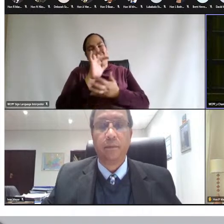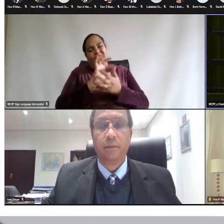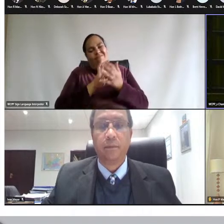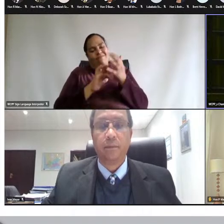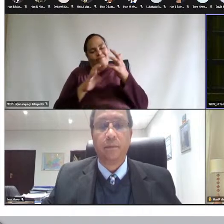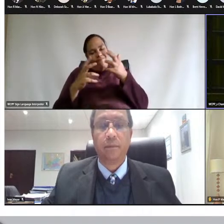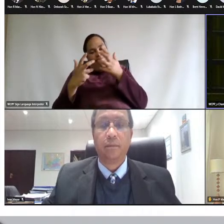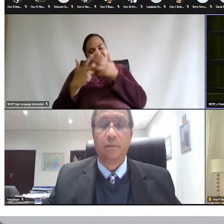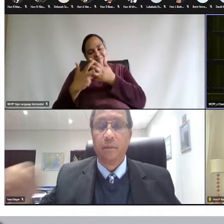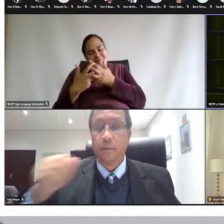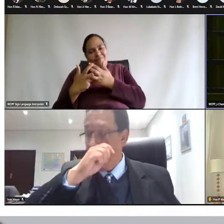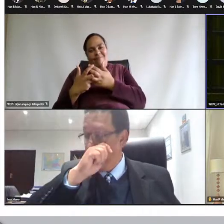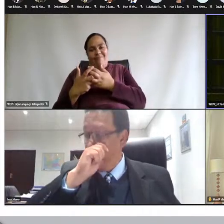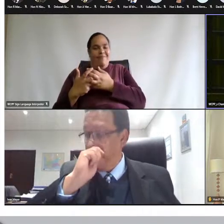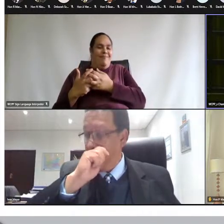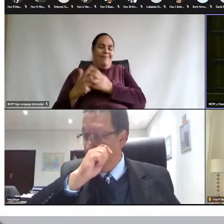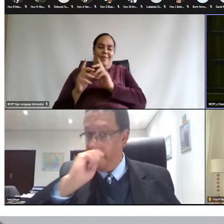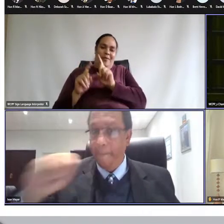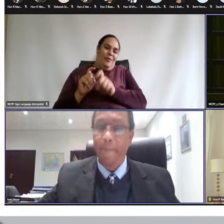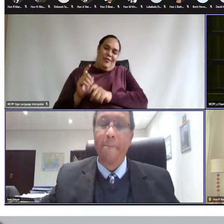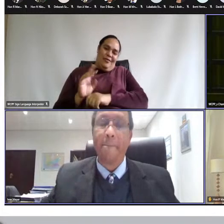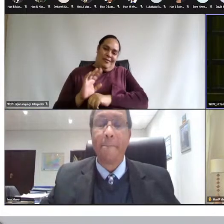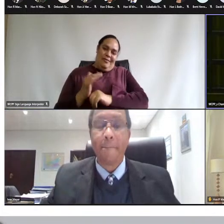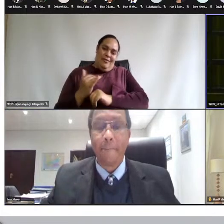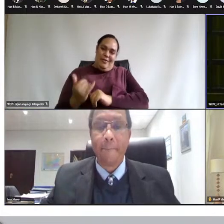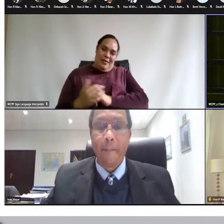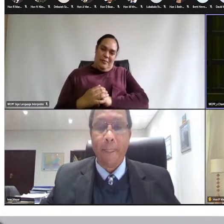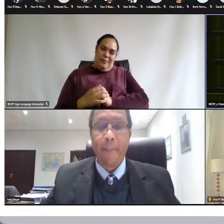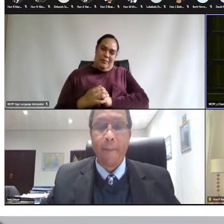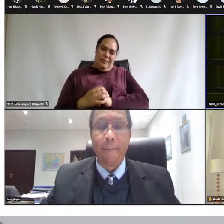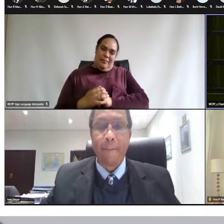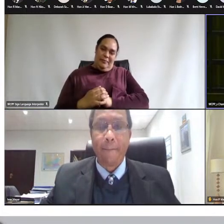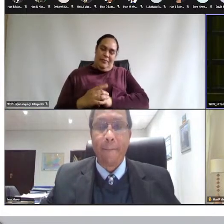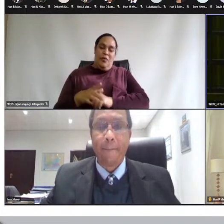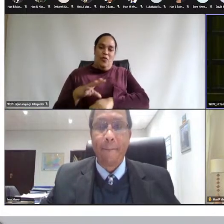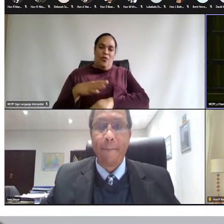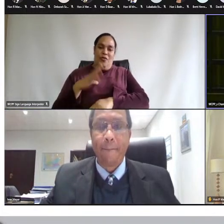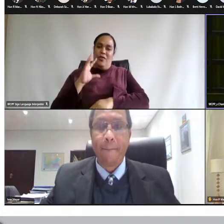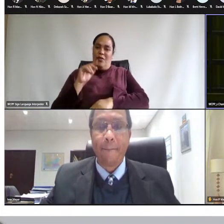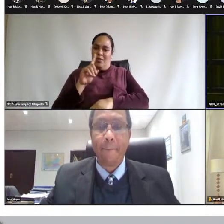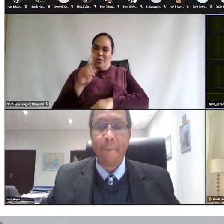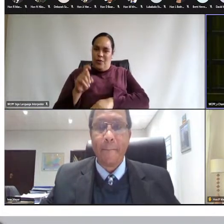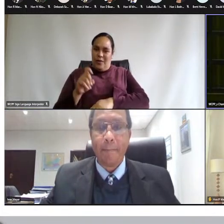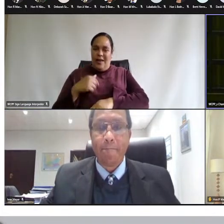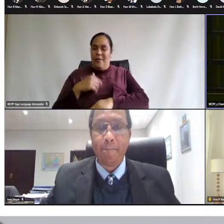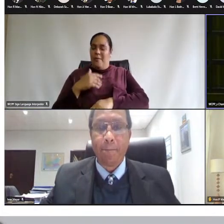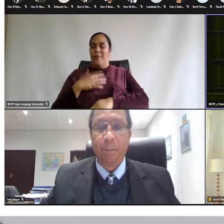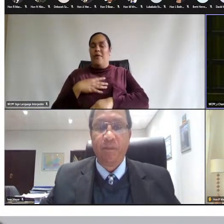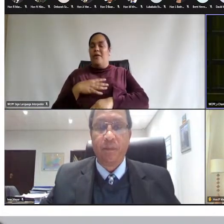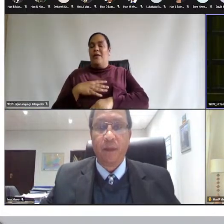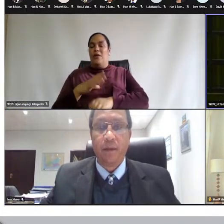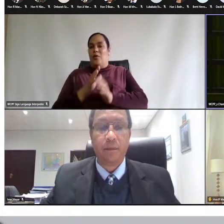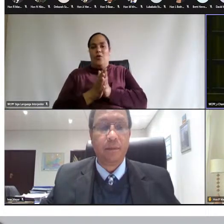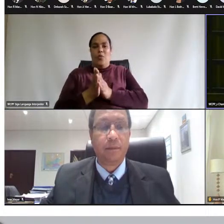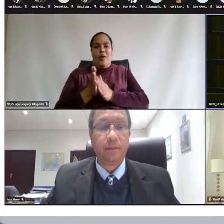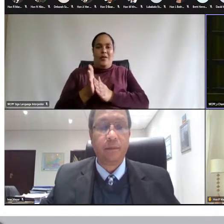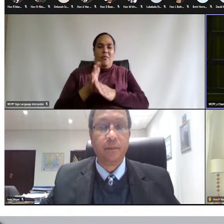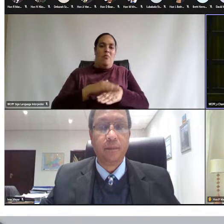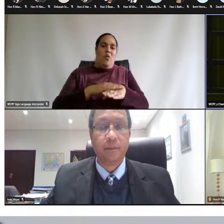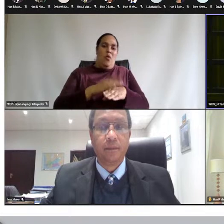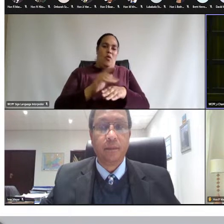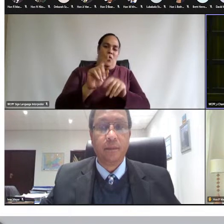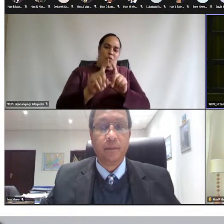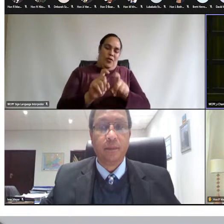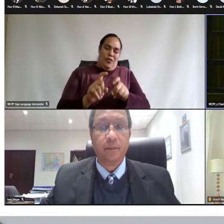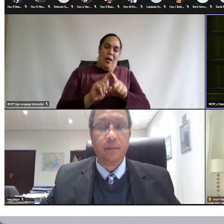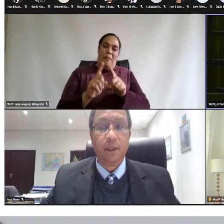enter into a debate at this point. So you have asked the question. I didn't want you to motivate the question. So,